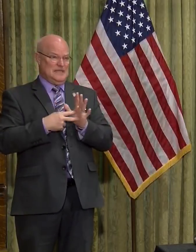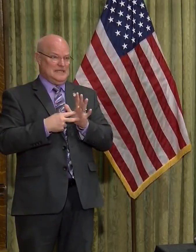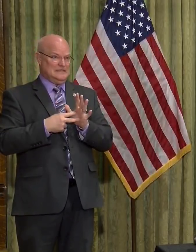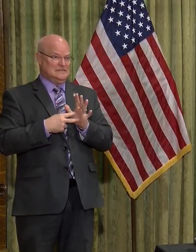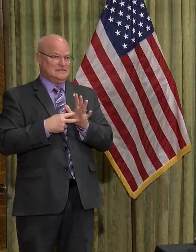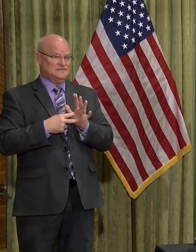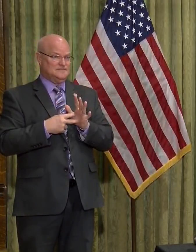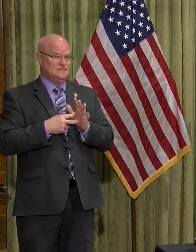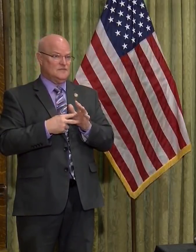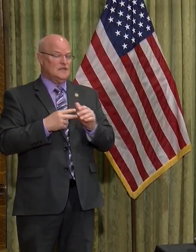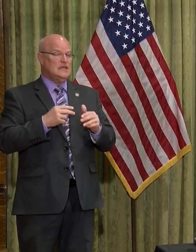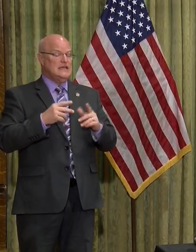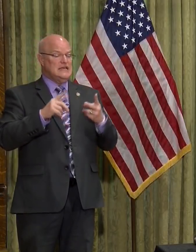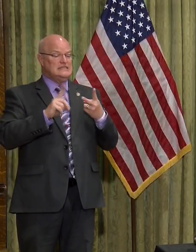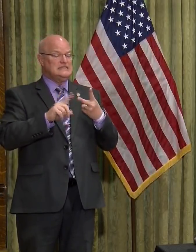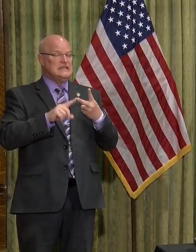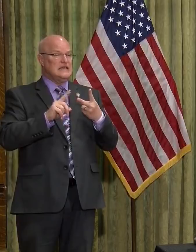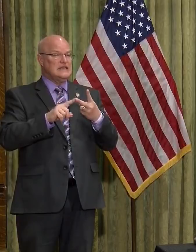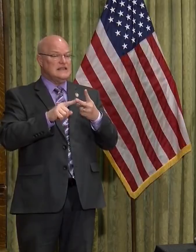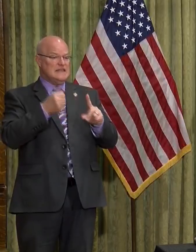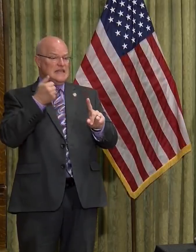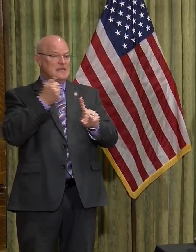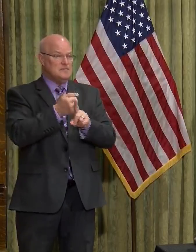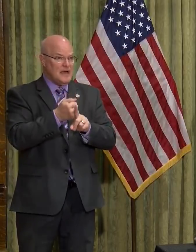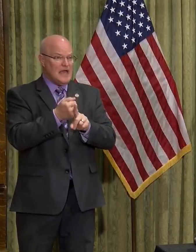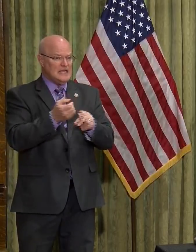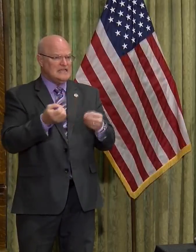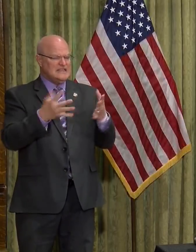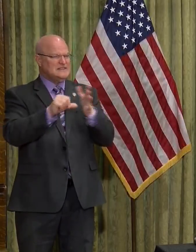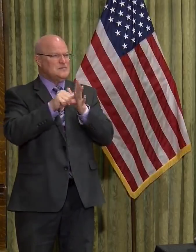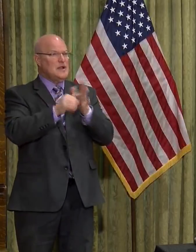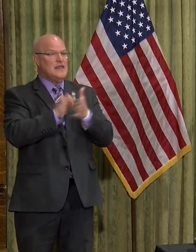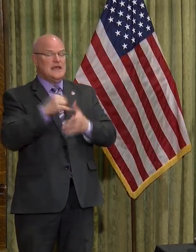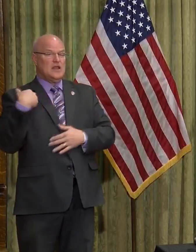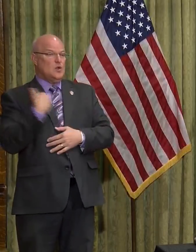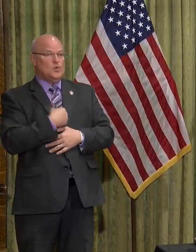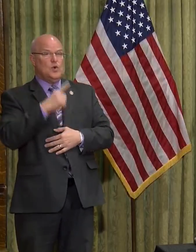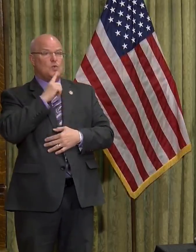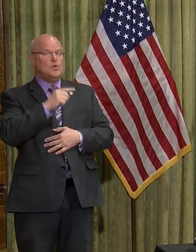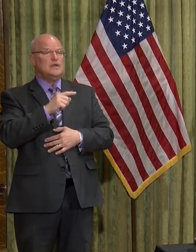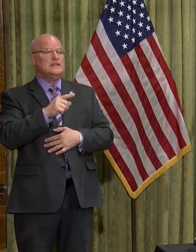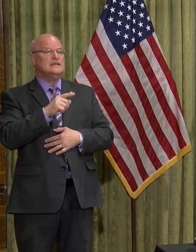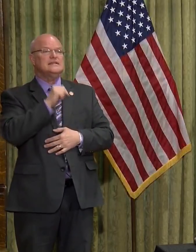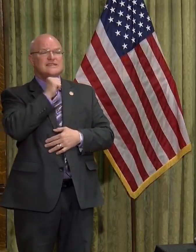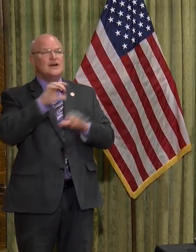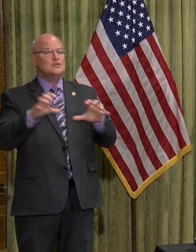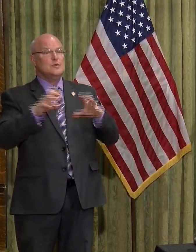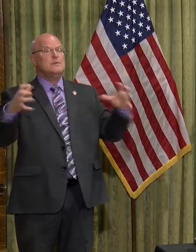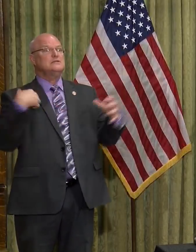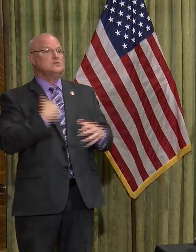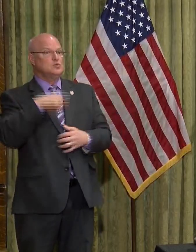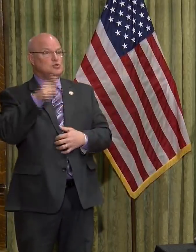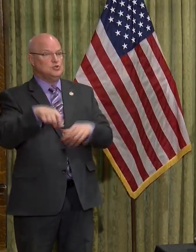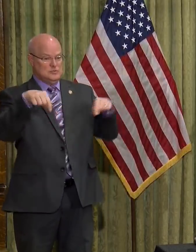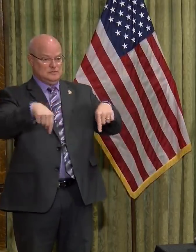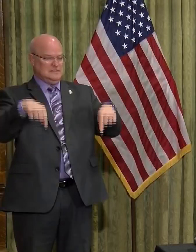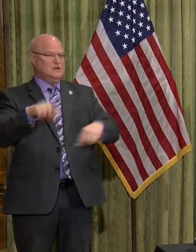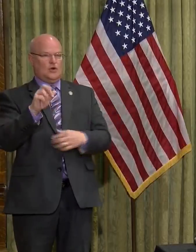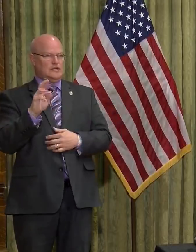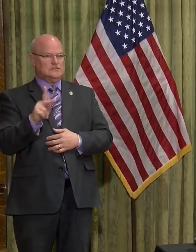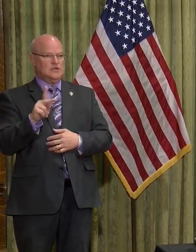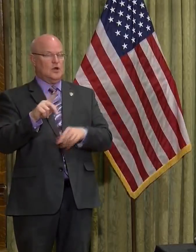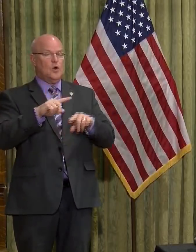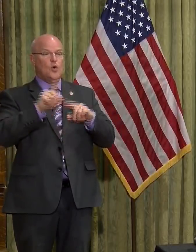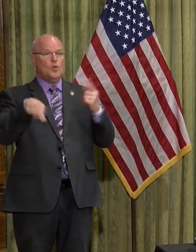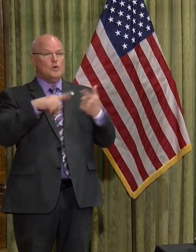first of all, and secondly, the impact of it, and it gives the impression that we're really not doing as much as we should be in Arkansas,